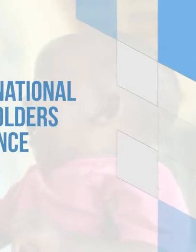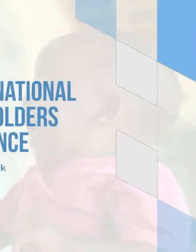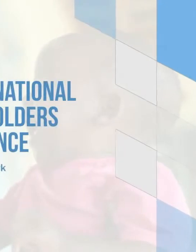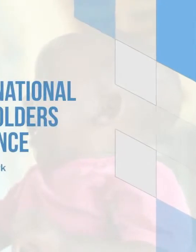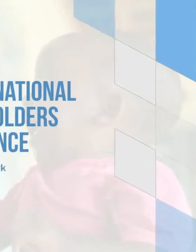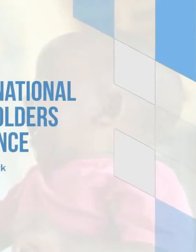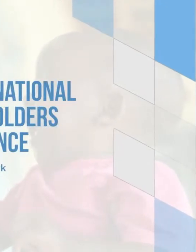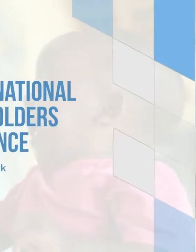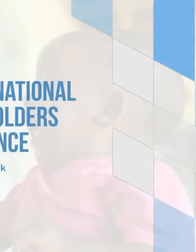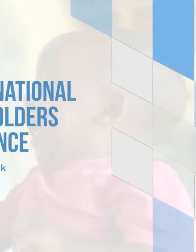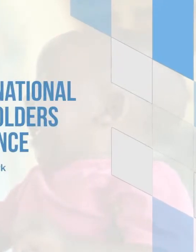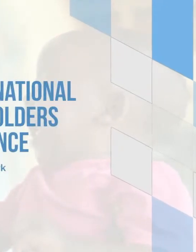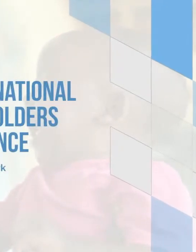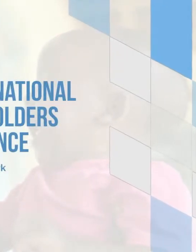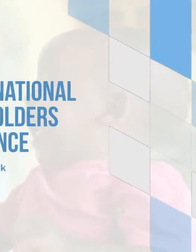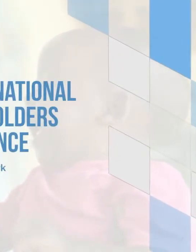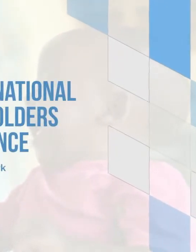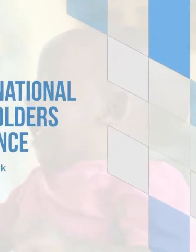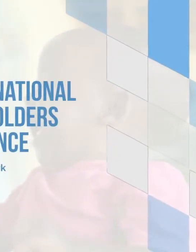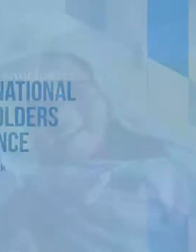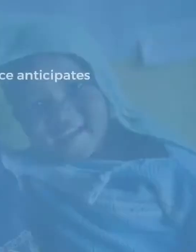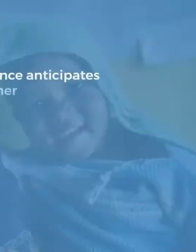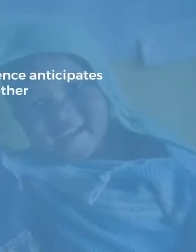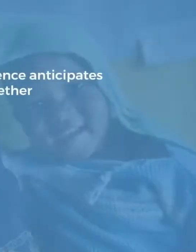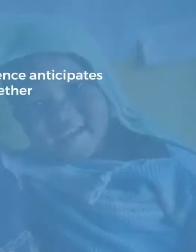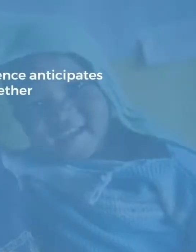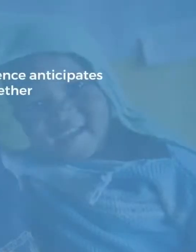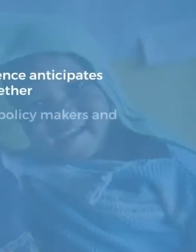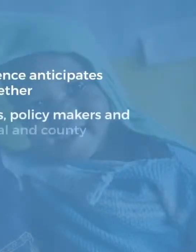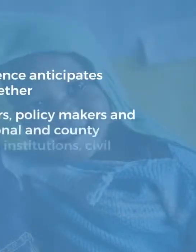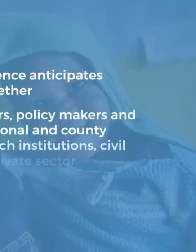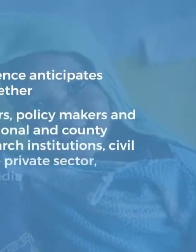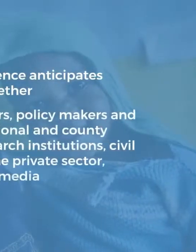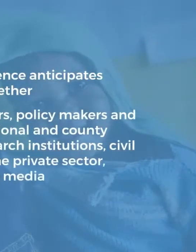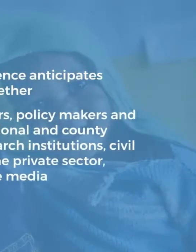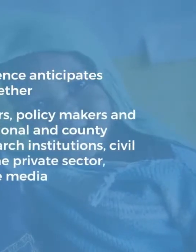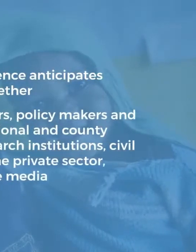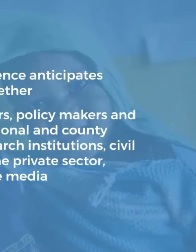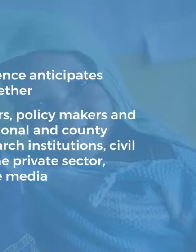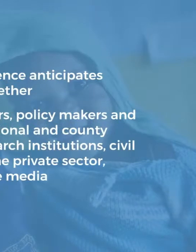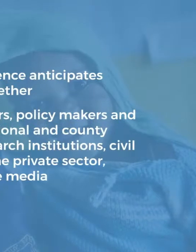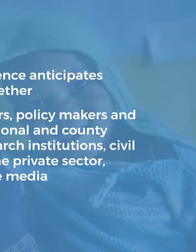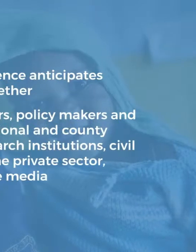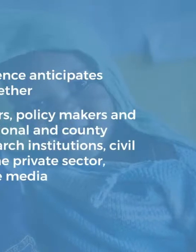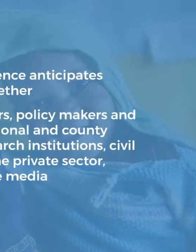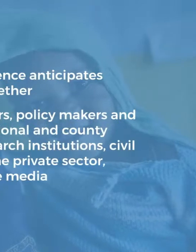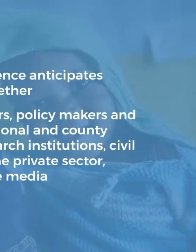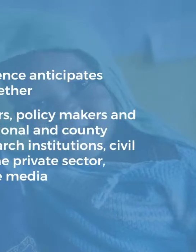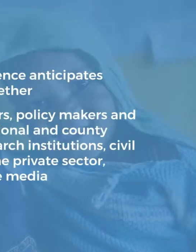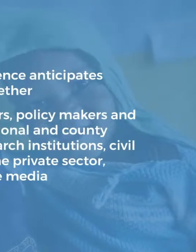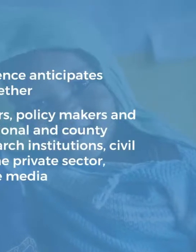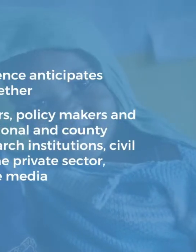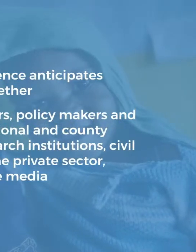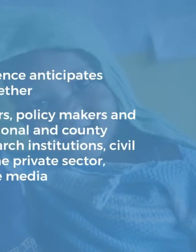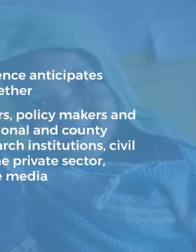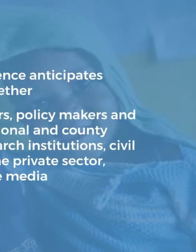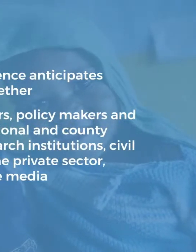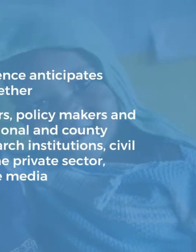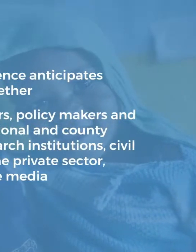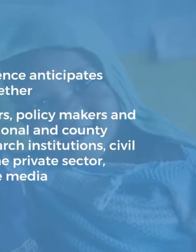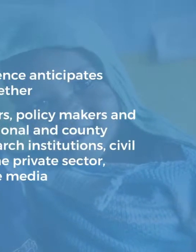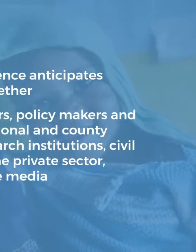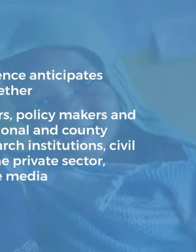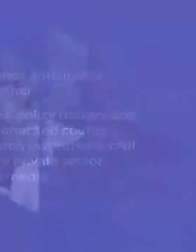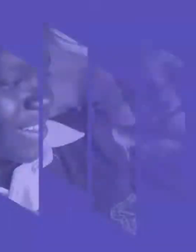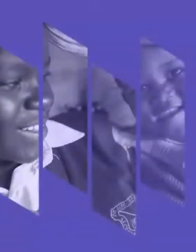Mama baba dana waya owadwa Mama baba dana waya owadwa